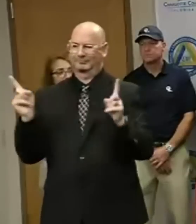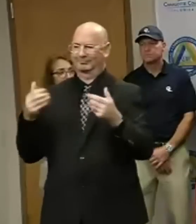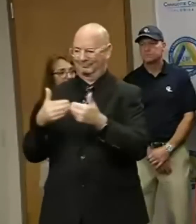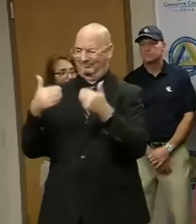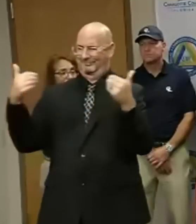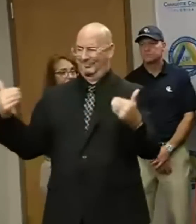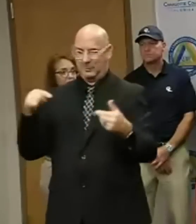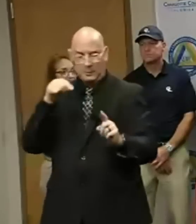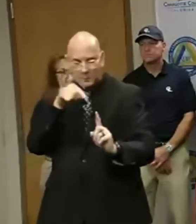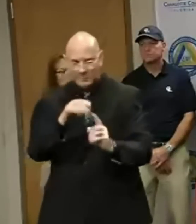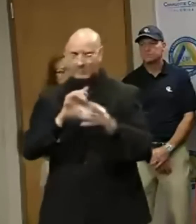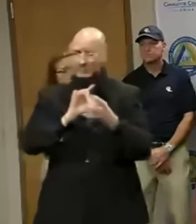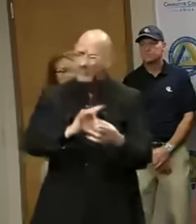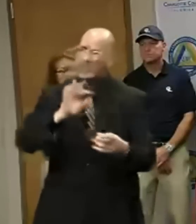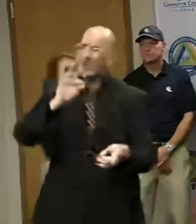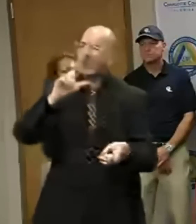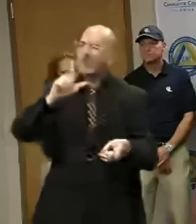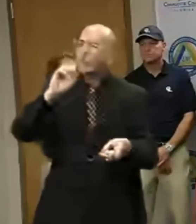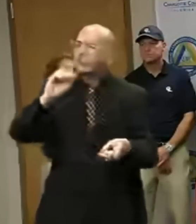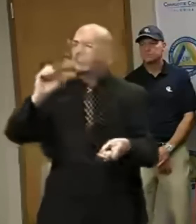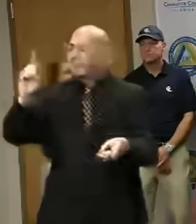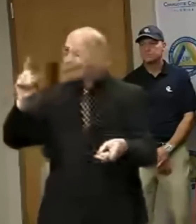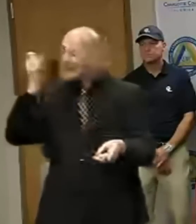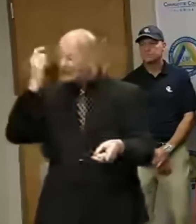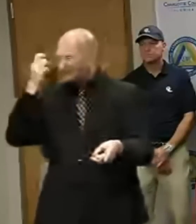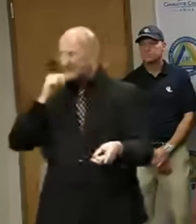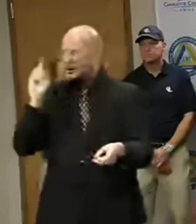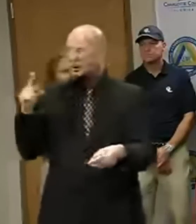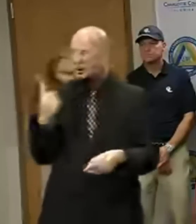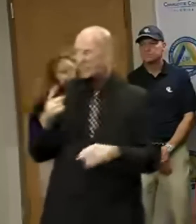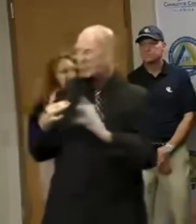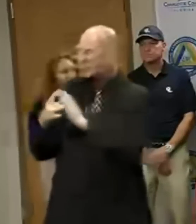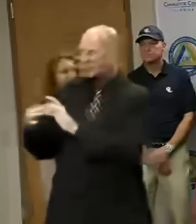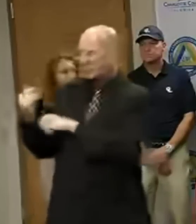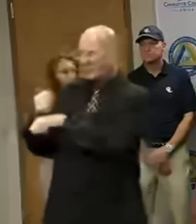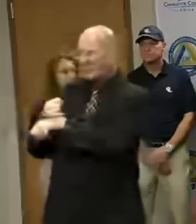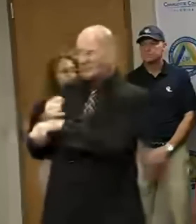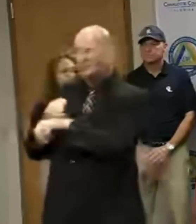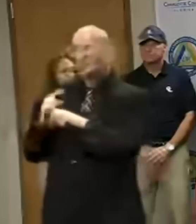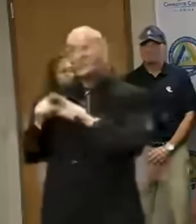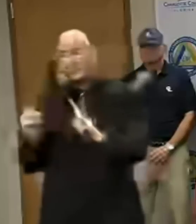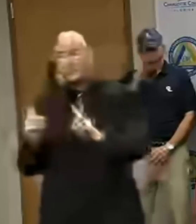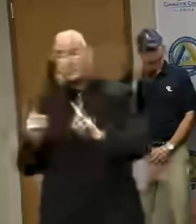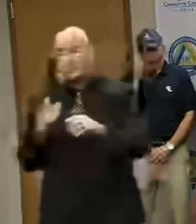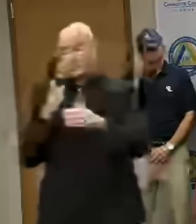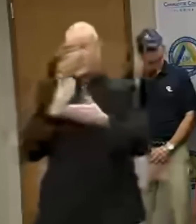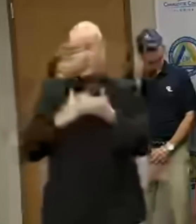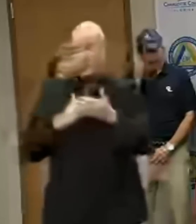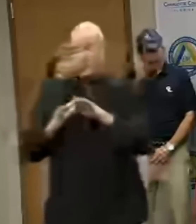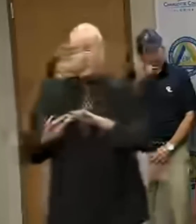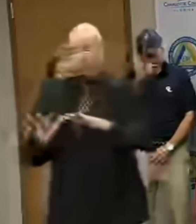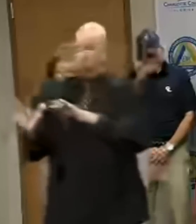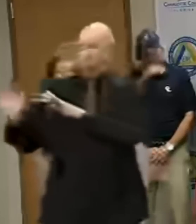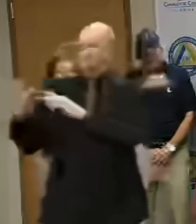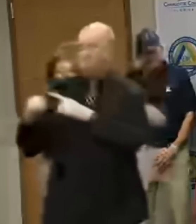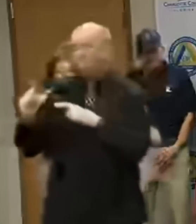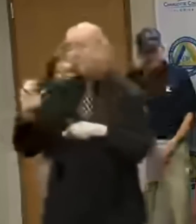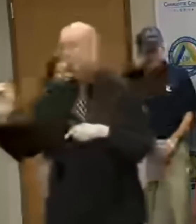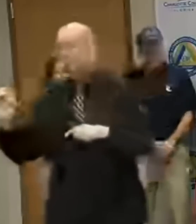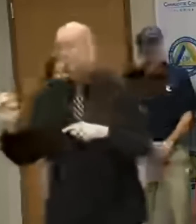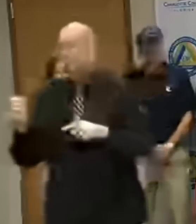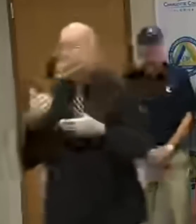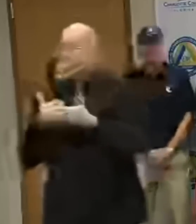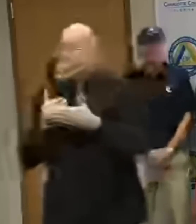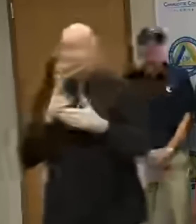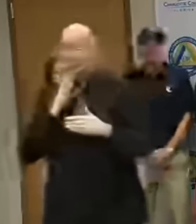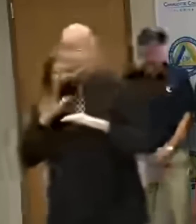in the barrier islands, which of course had a lot. You go in some of the places in Lee County, that are close to the river and some of these inlets,